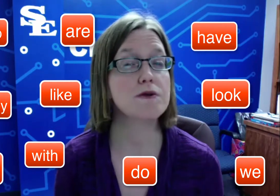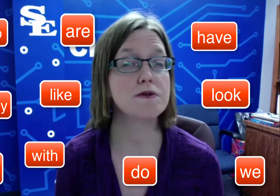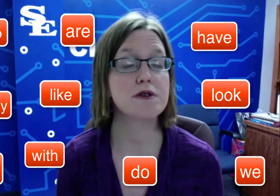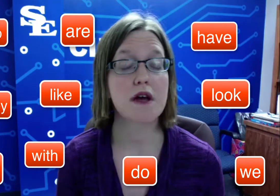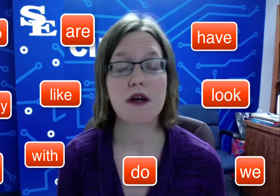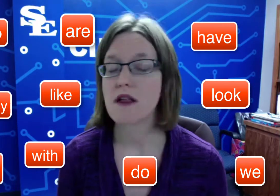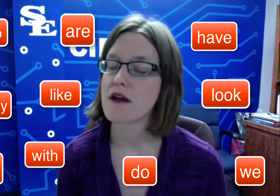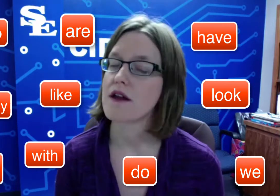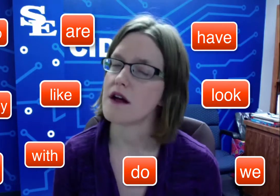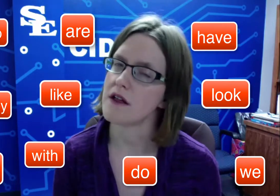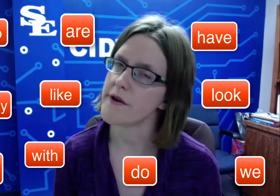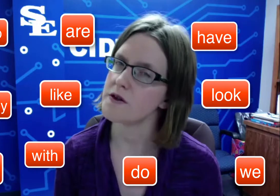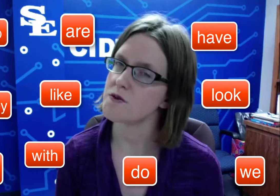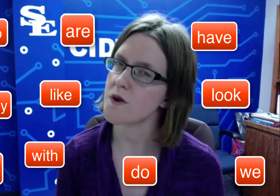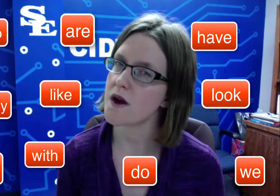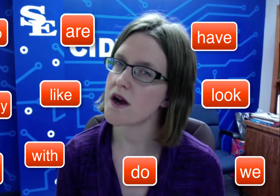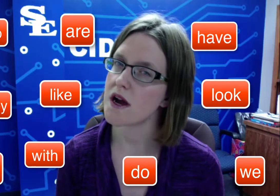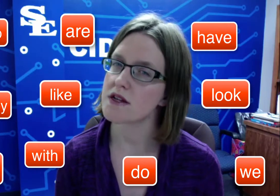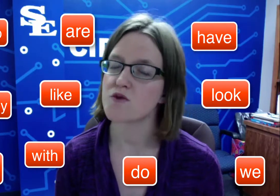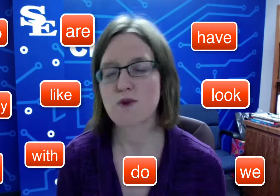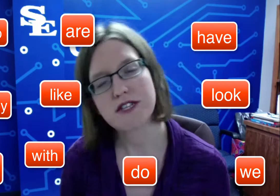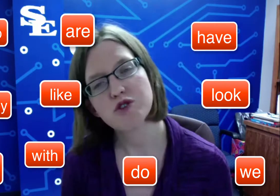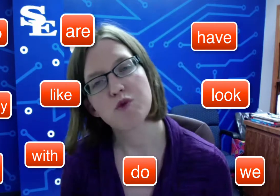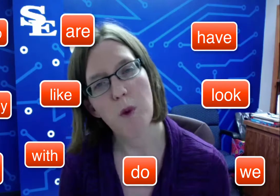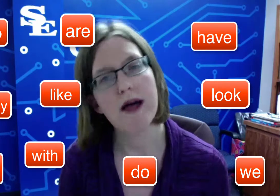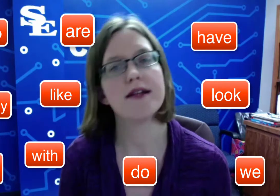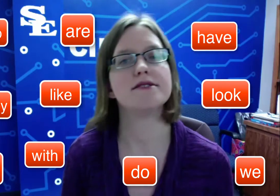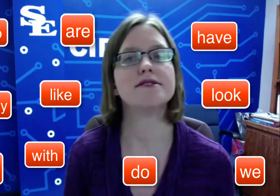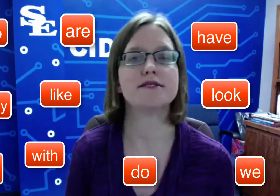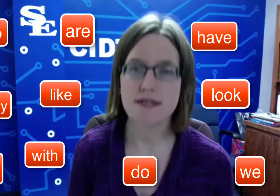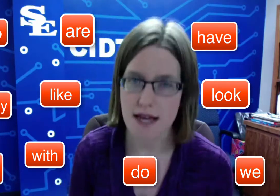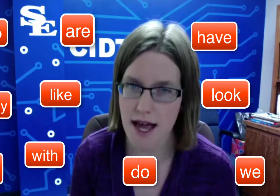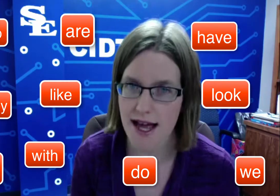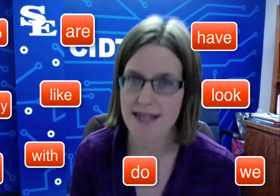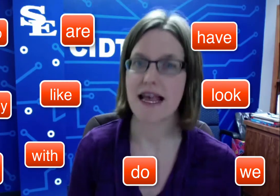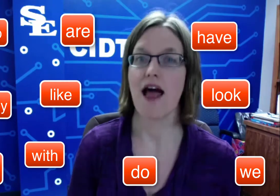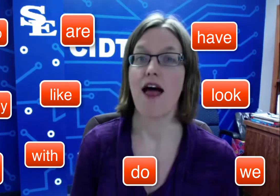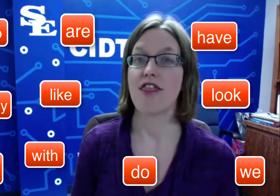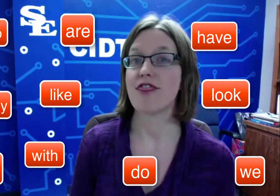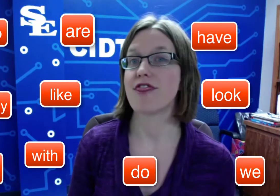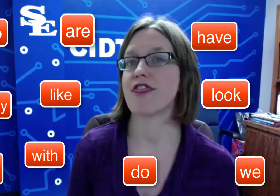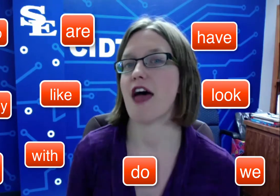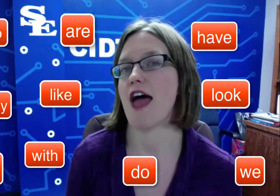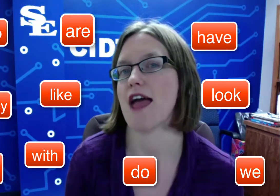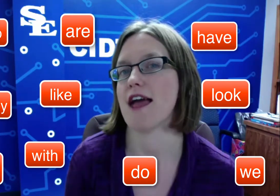close. Look at all those words. Which one says they?